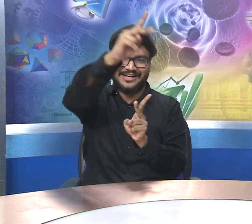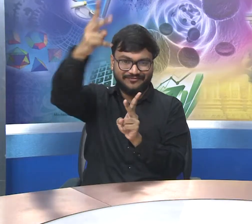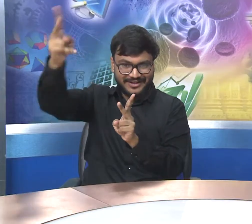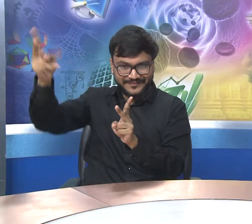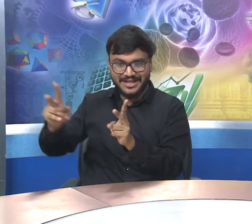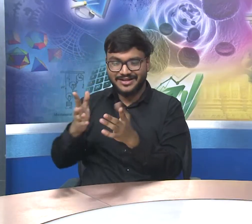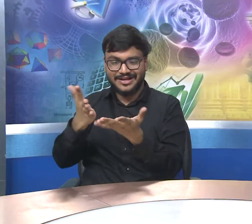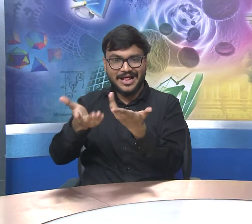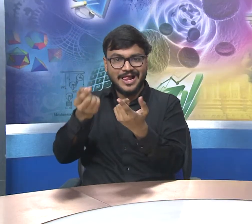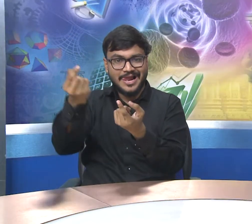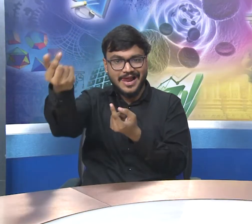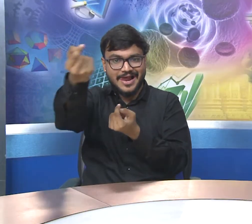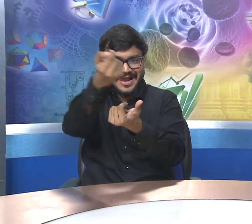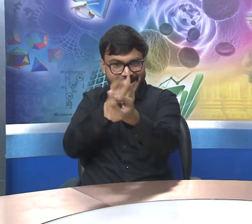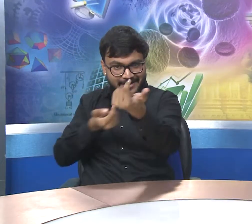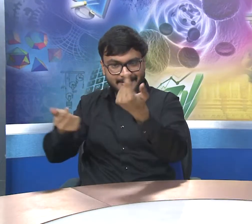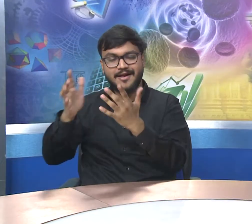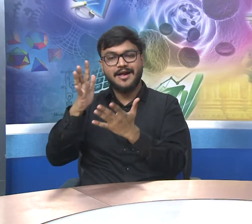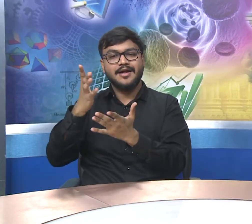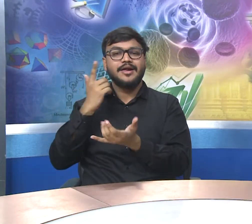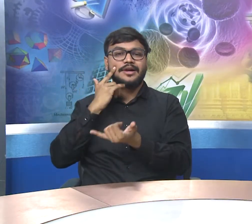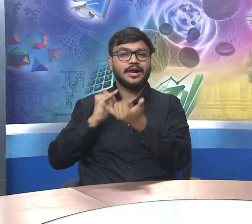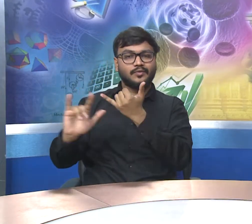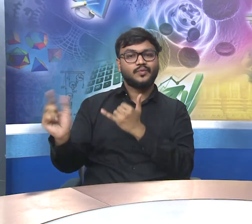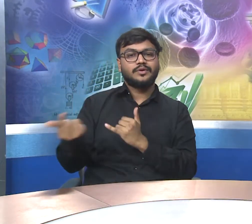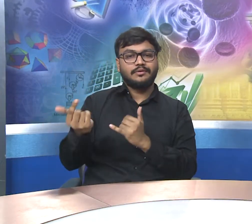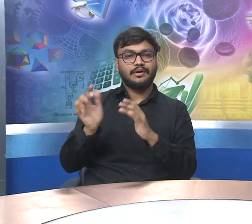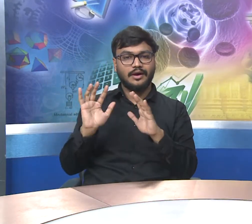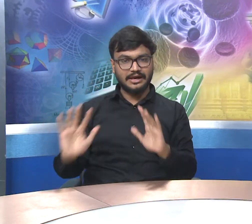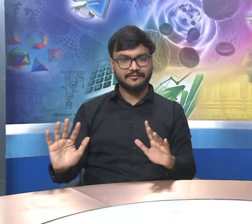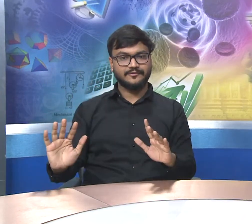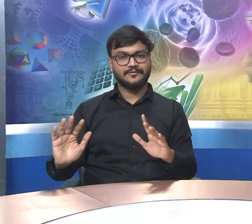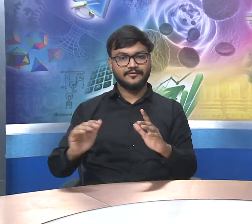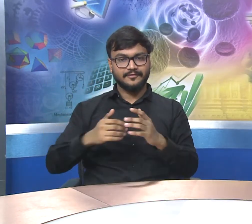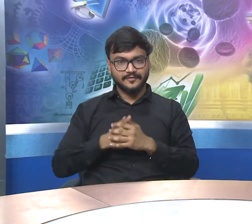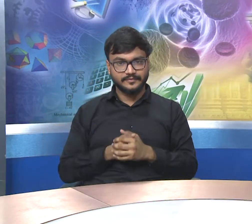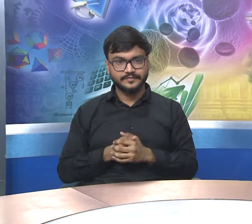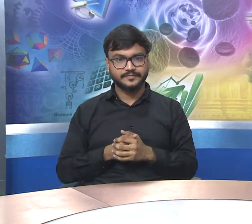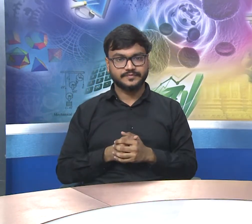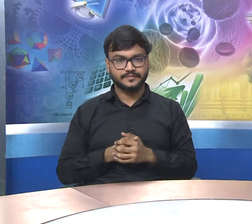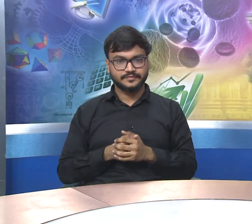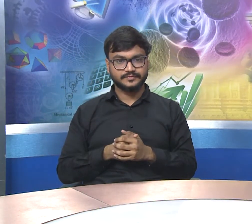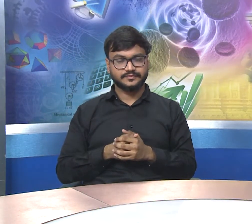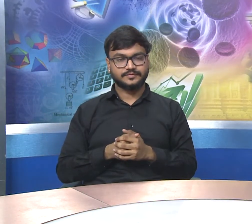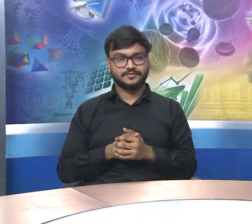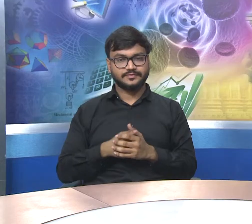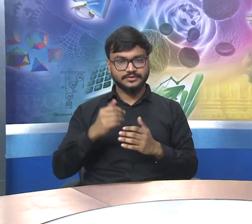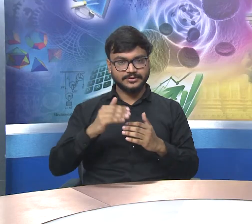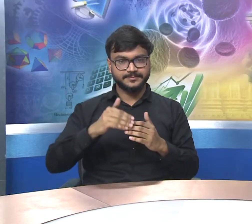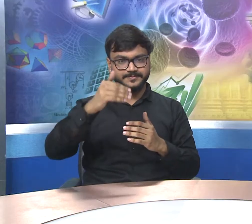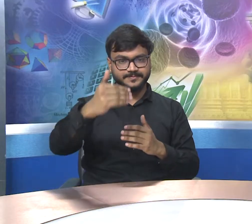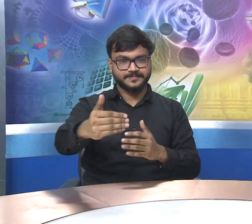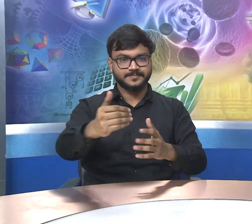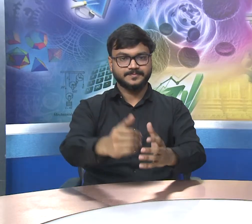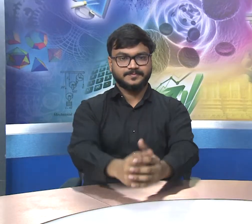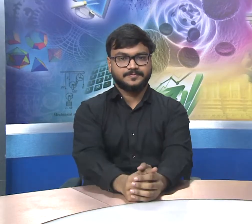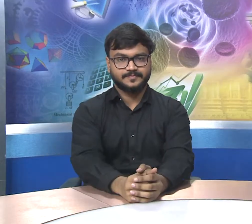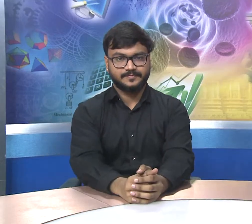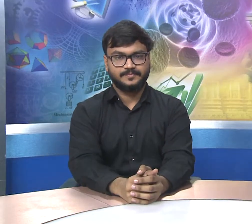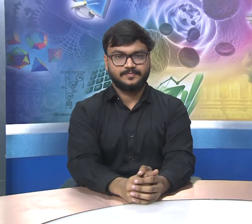In India, every place have a same language? No, they have their own language and cultures.